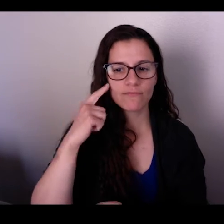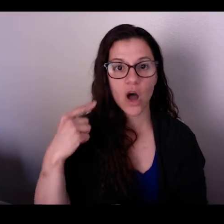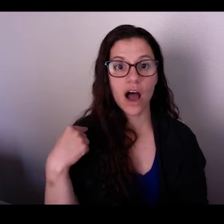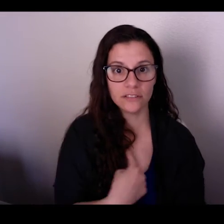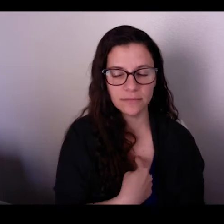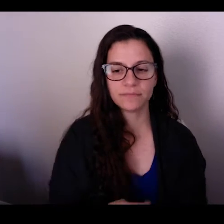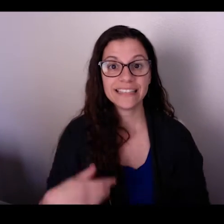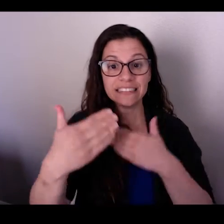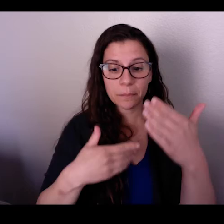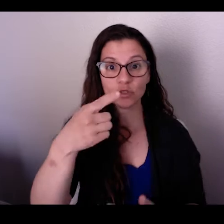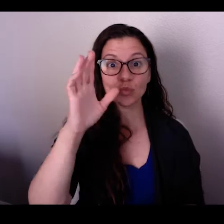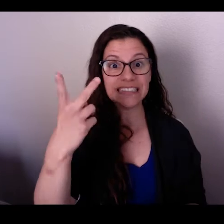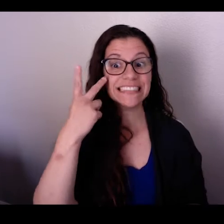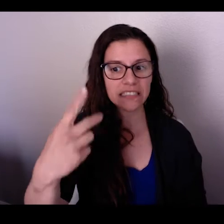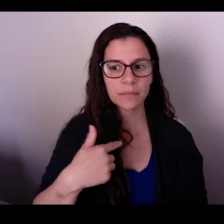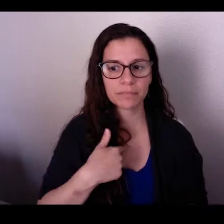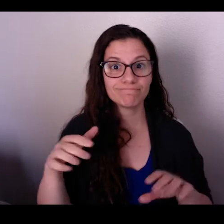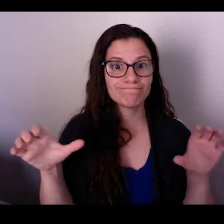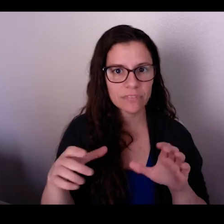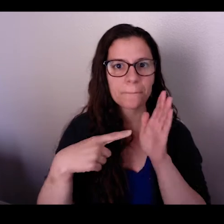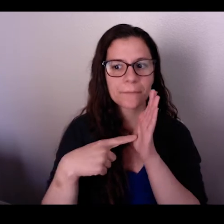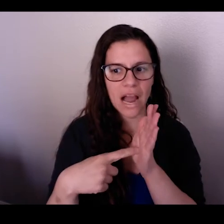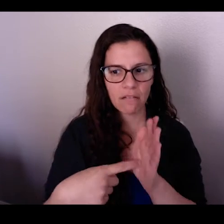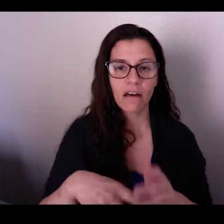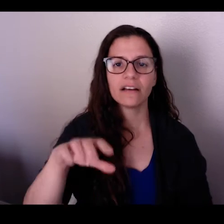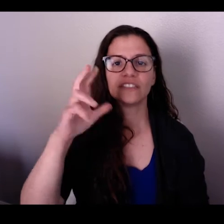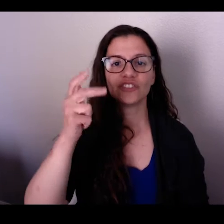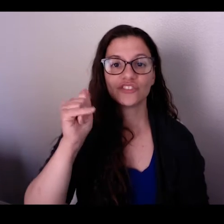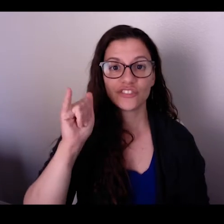be seeing me model are share,